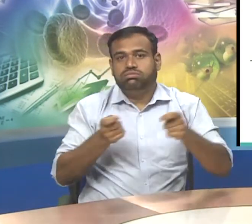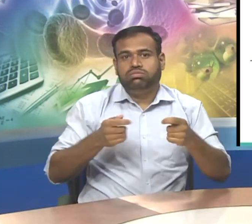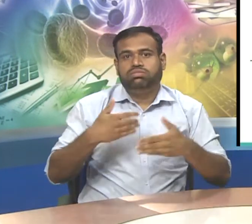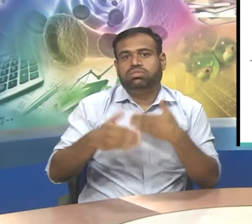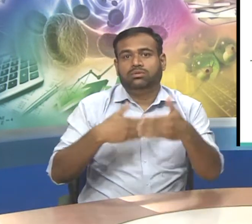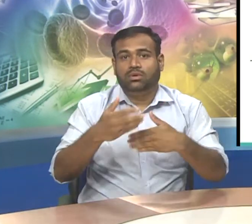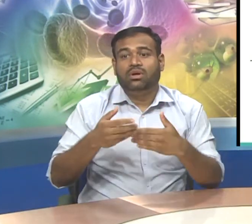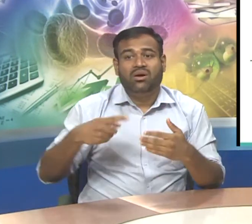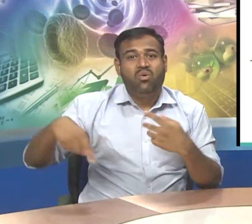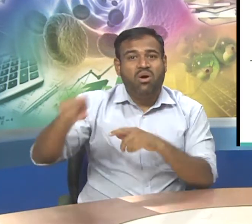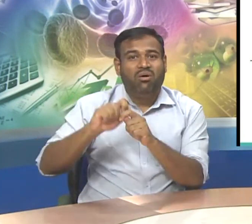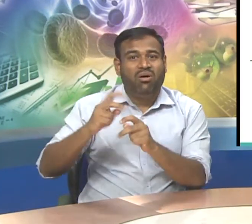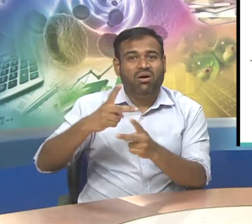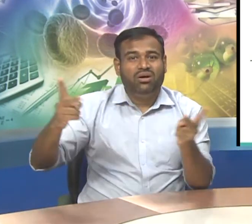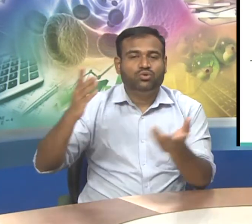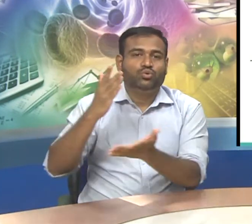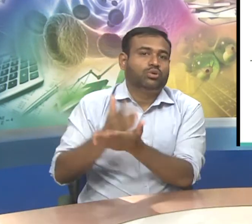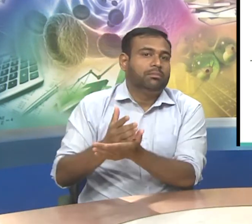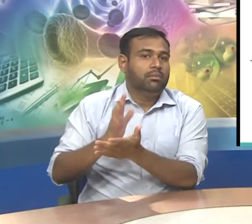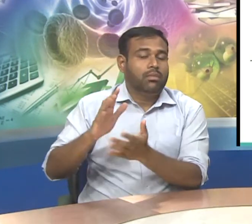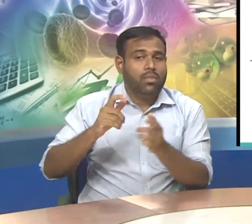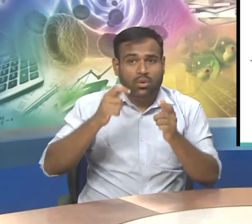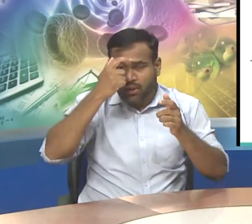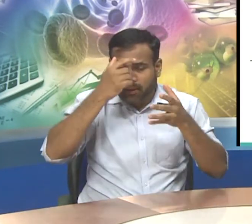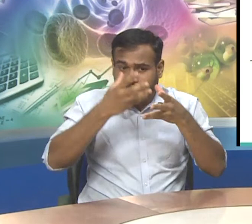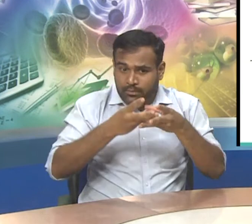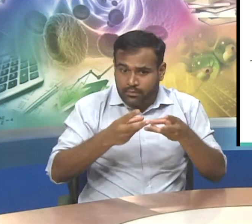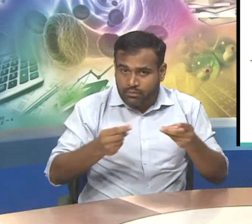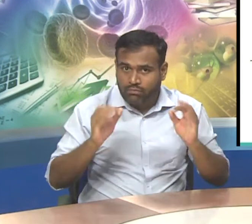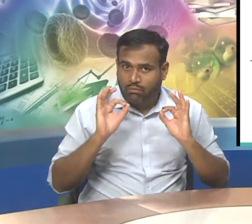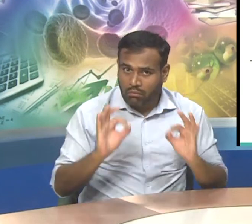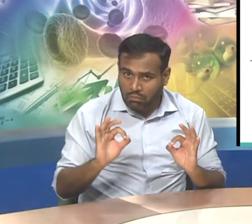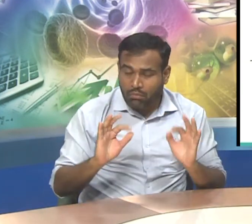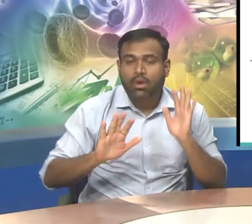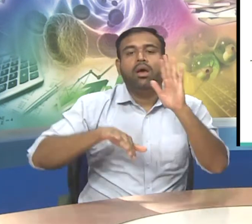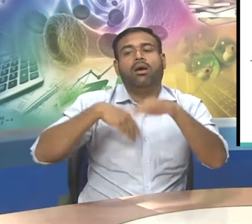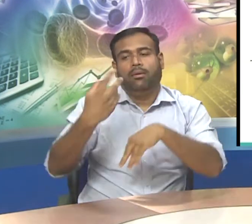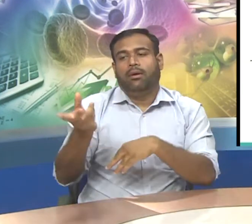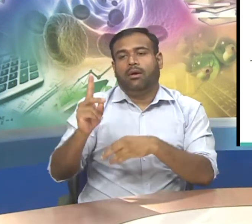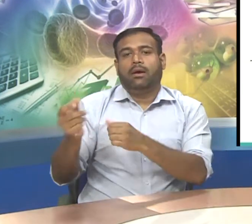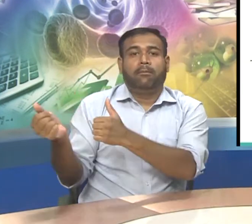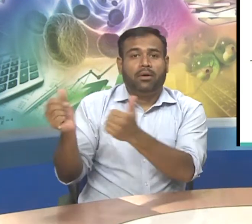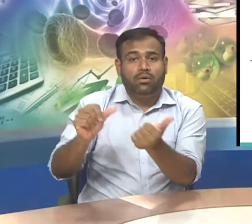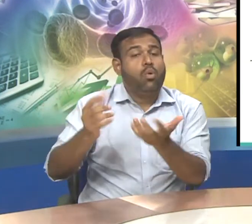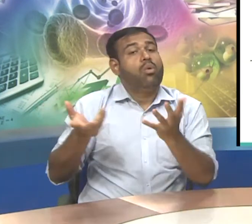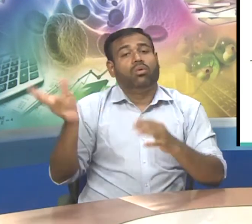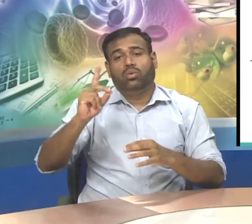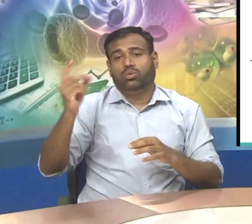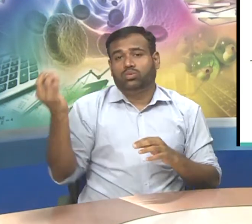suspension. So during such emergency, the governor rules on behalf of the